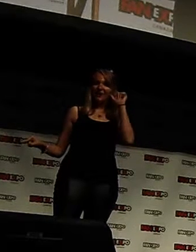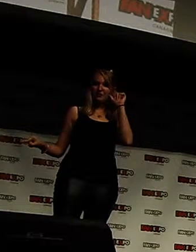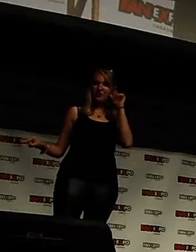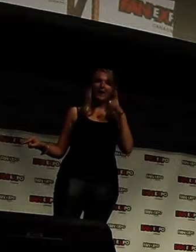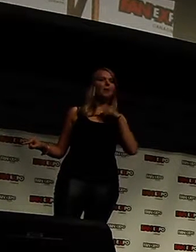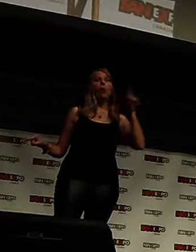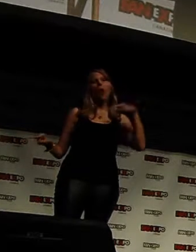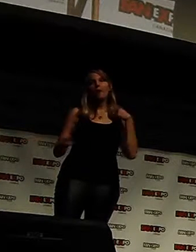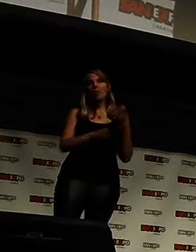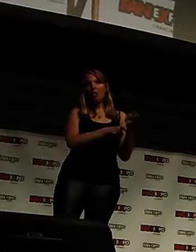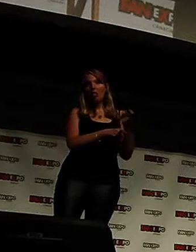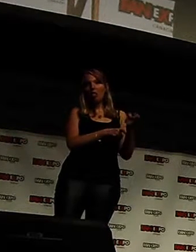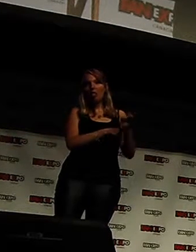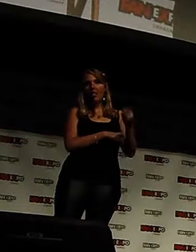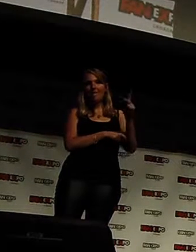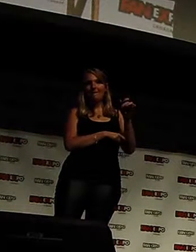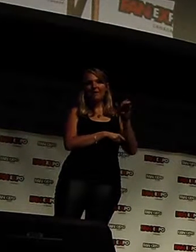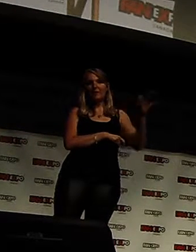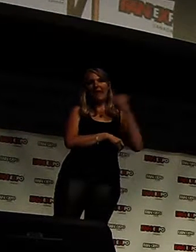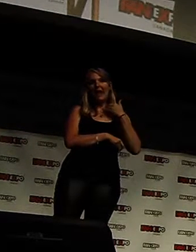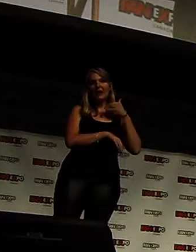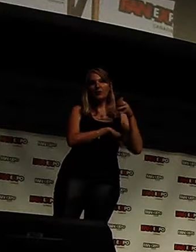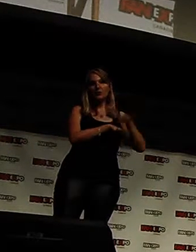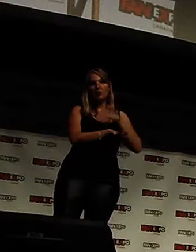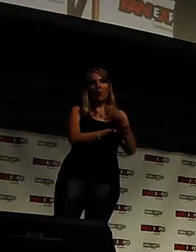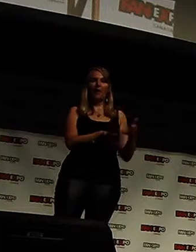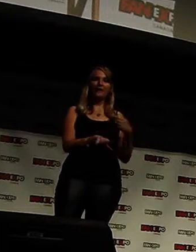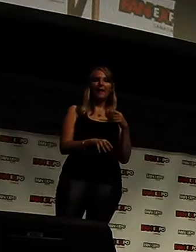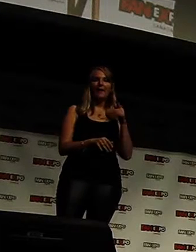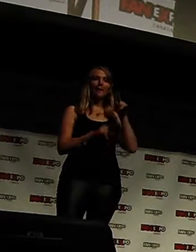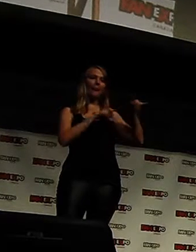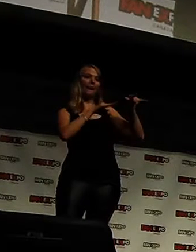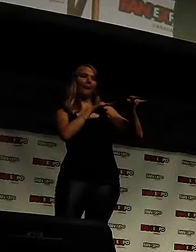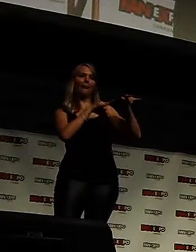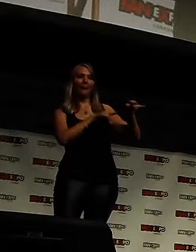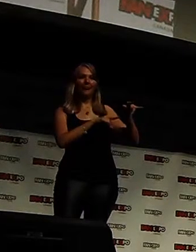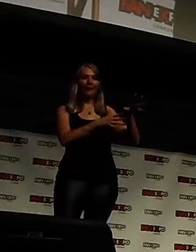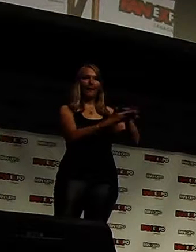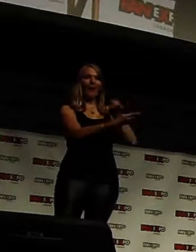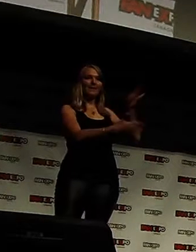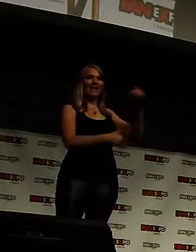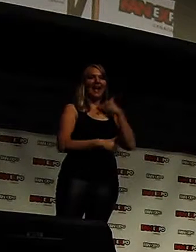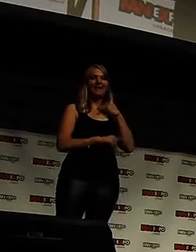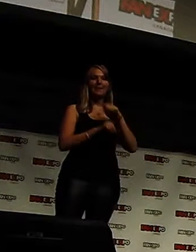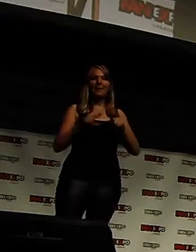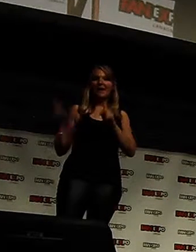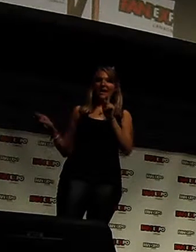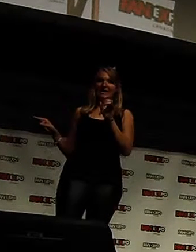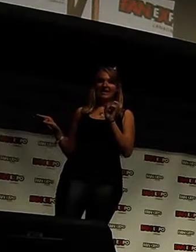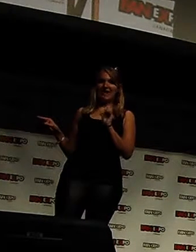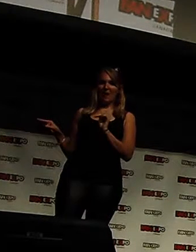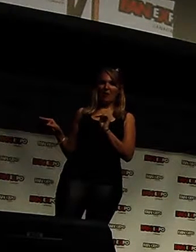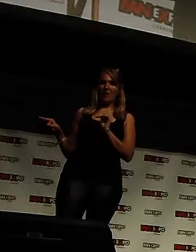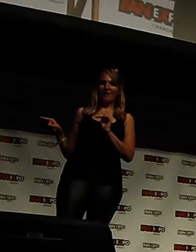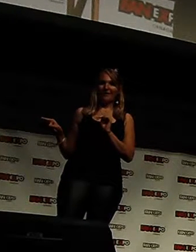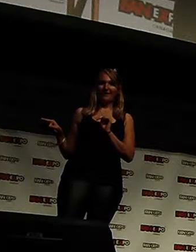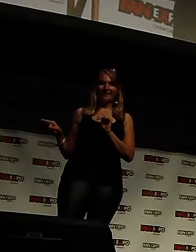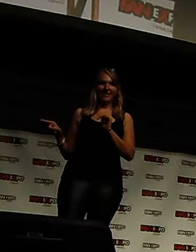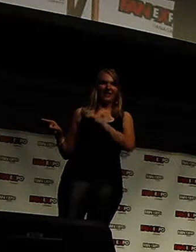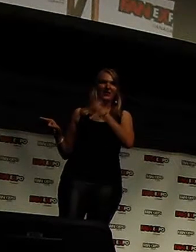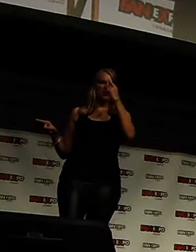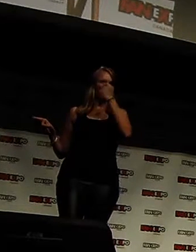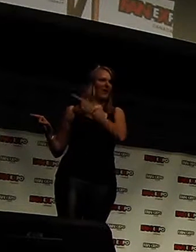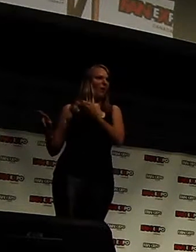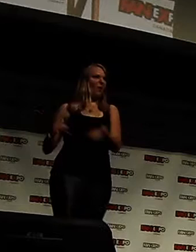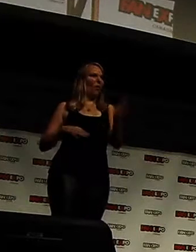make fun of Peter all the time in his Scottish accent, in a bad Scottish accent. And then I kept forgetting with Karen, so Karen must have spent the whole day thinking I was